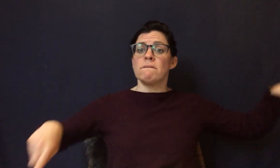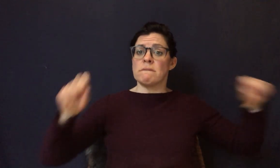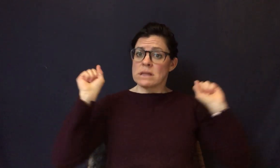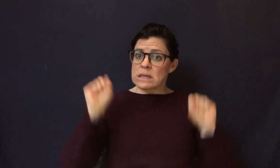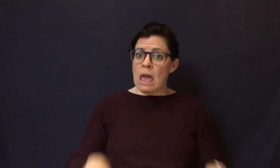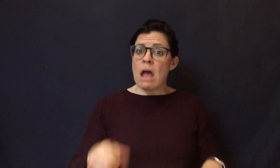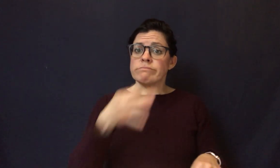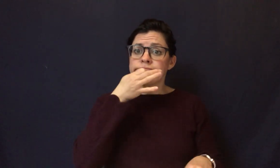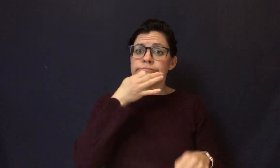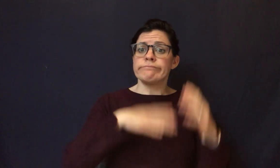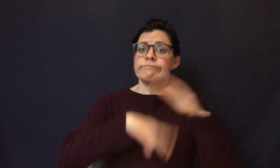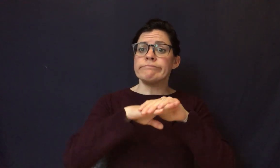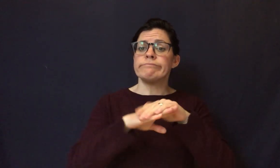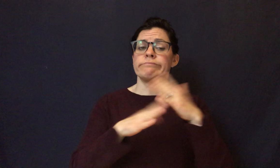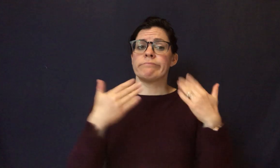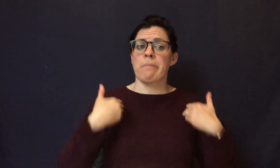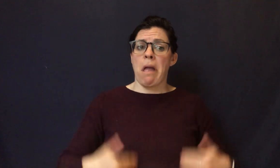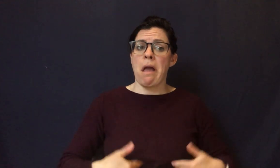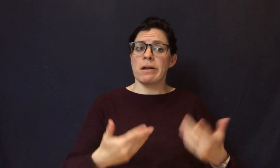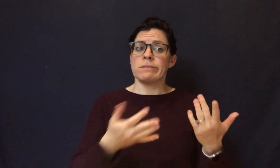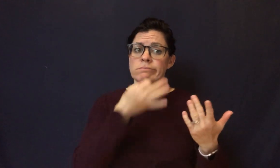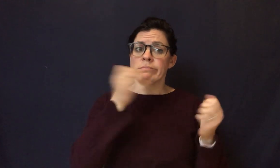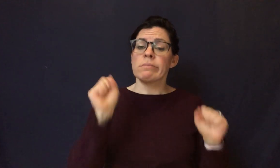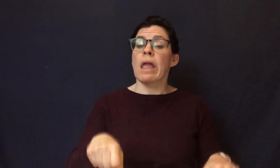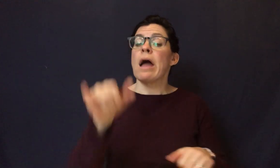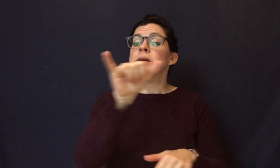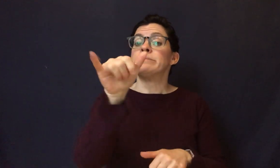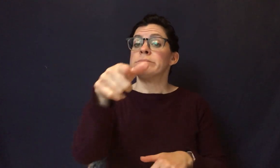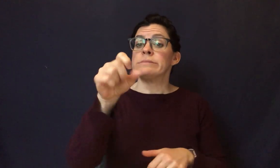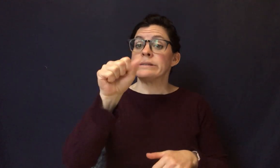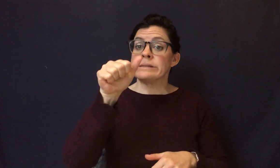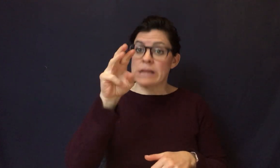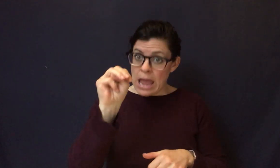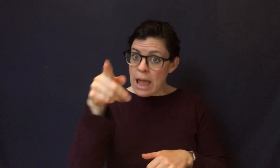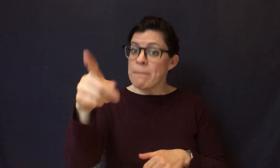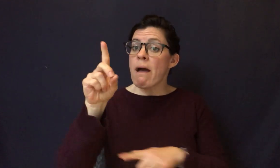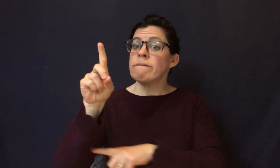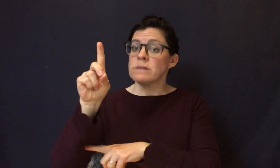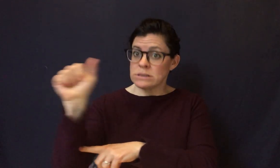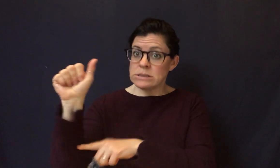do, your disabilities can worsen because of the way you carry things. Okay, Megan, you're